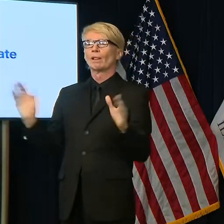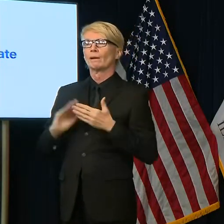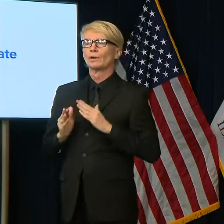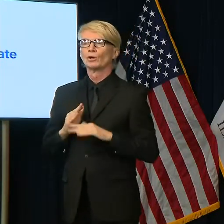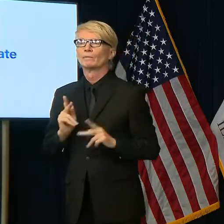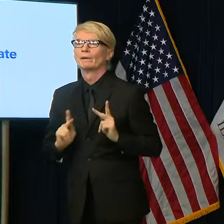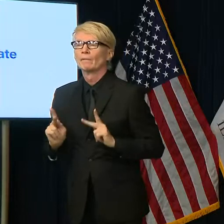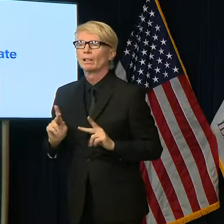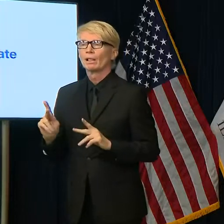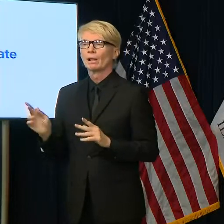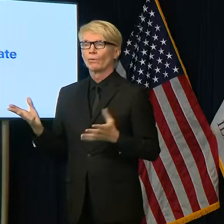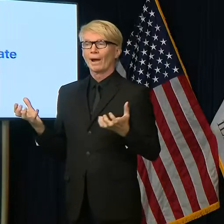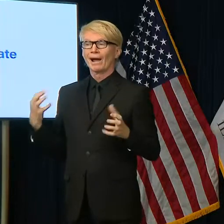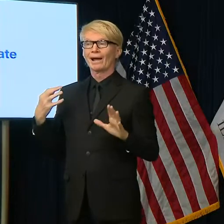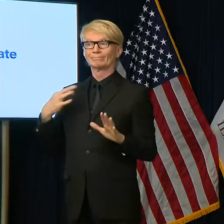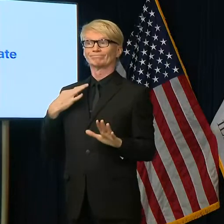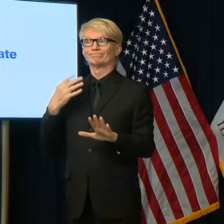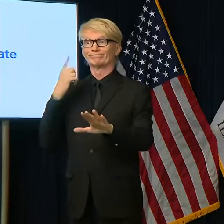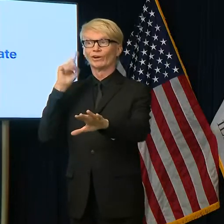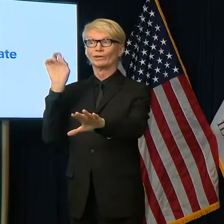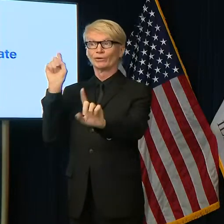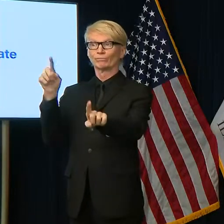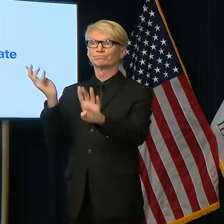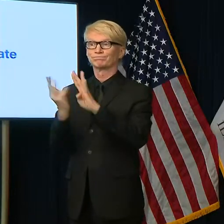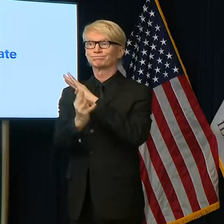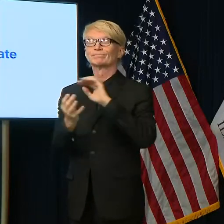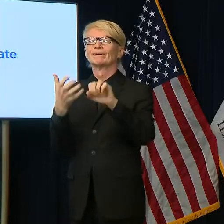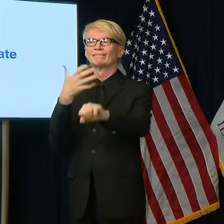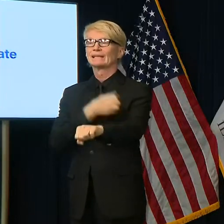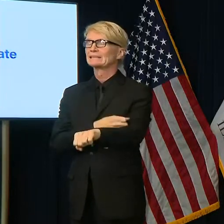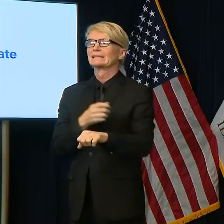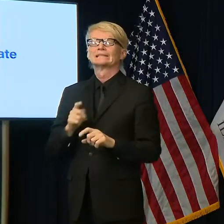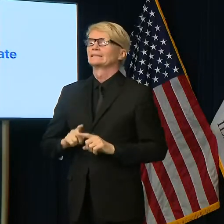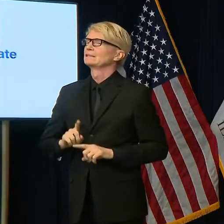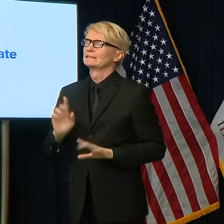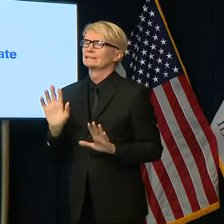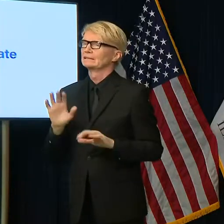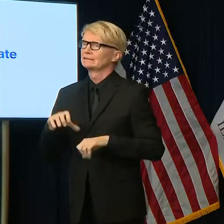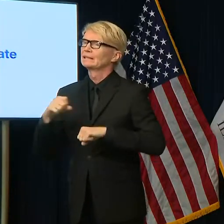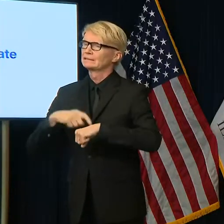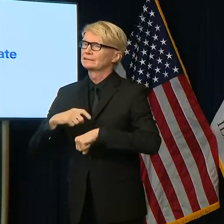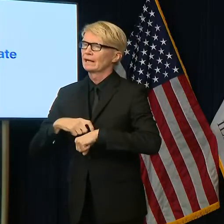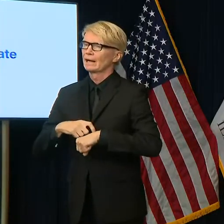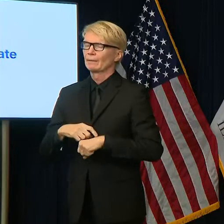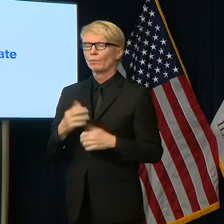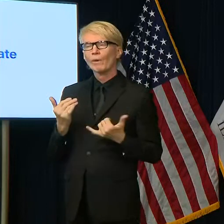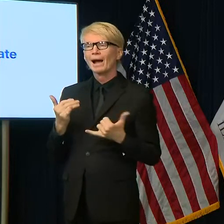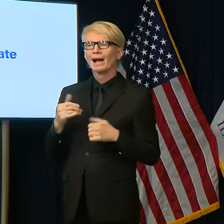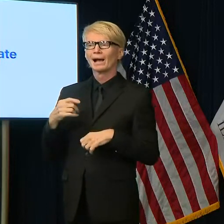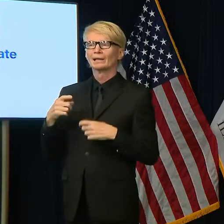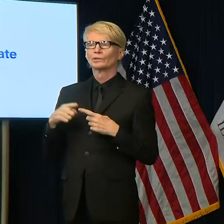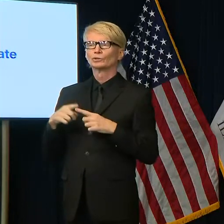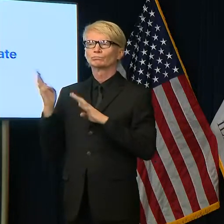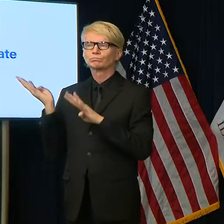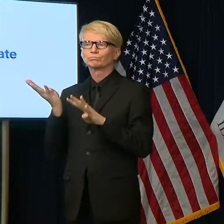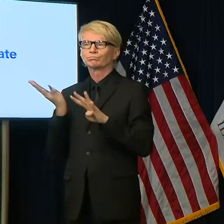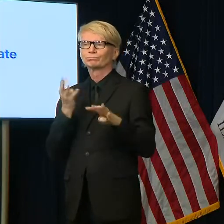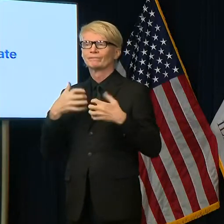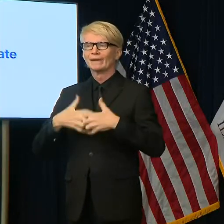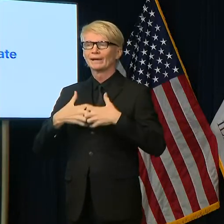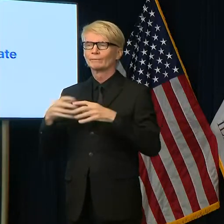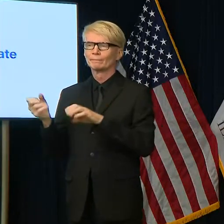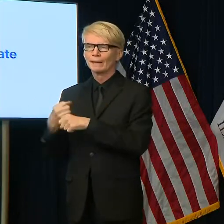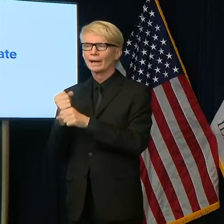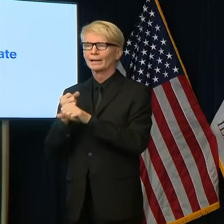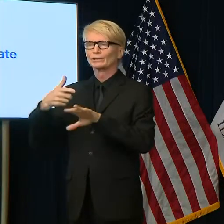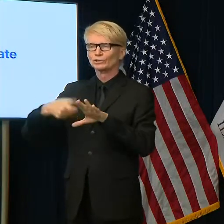That's because of the pace at which they're manufacturing and delivering it, and the numbers that they can manufacture, in any